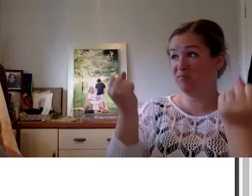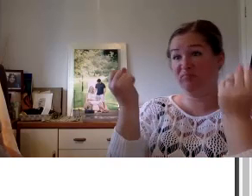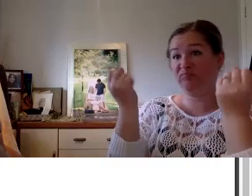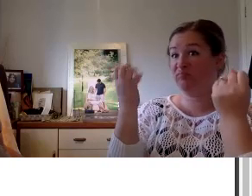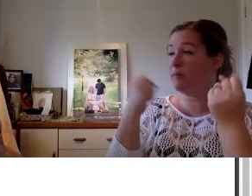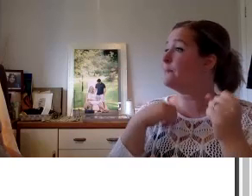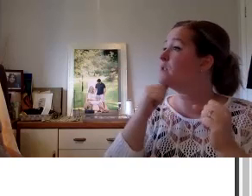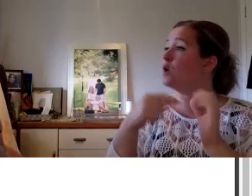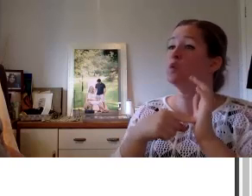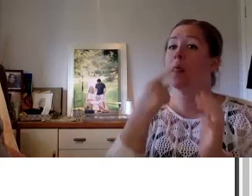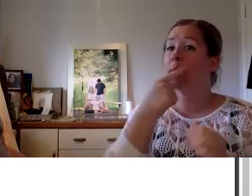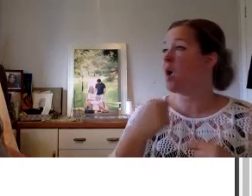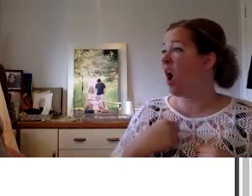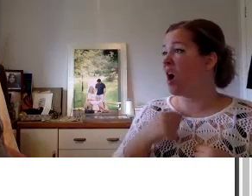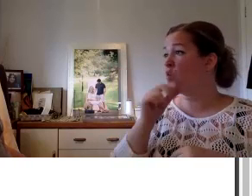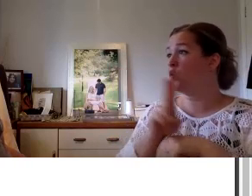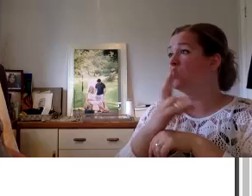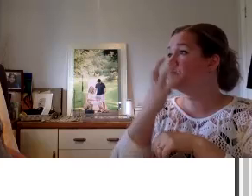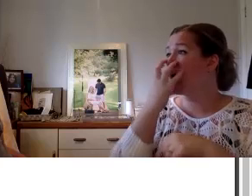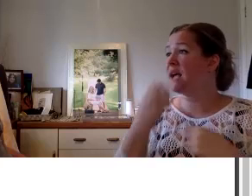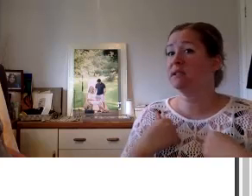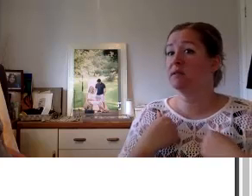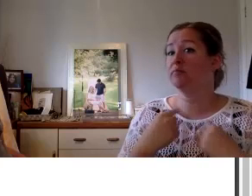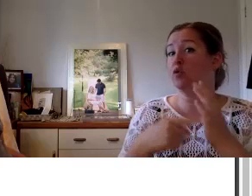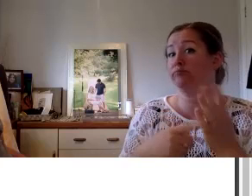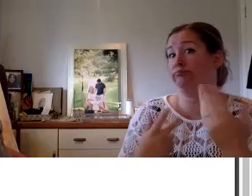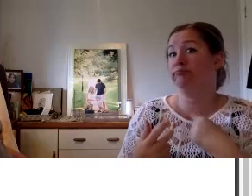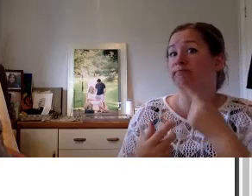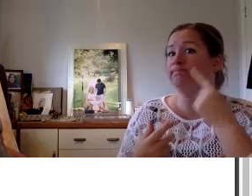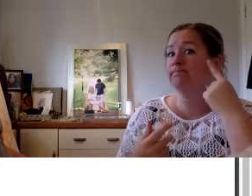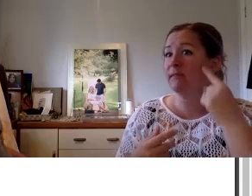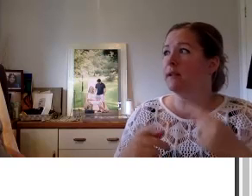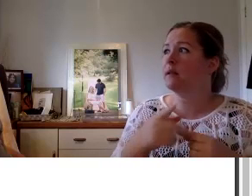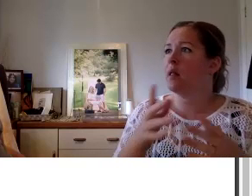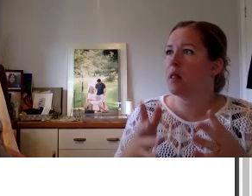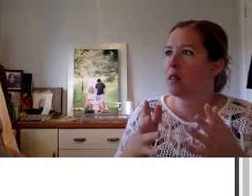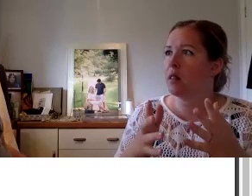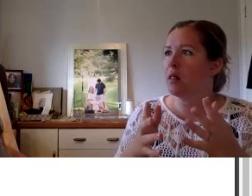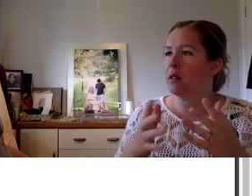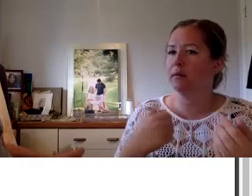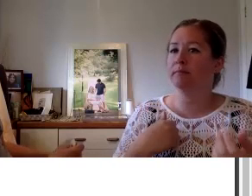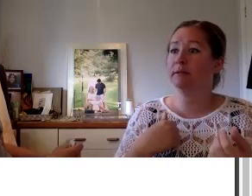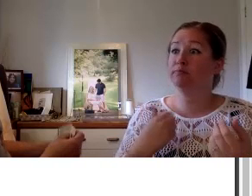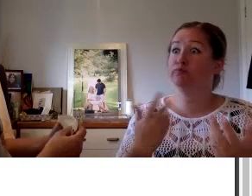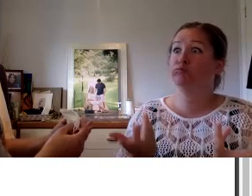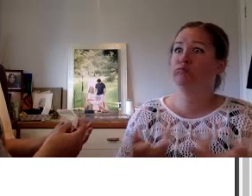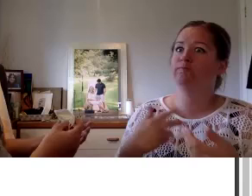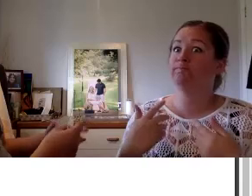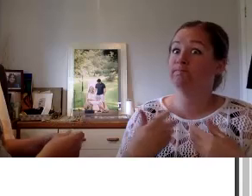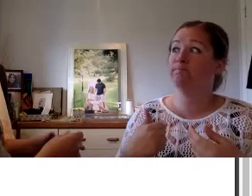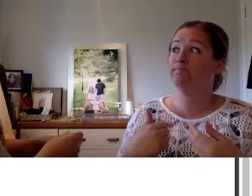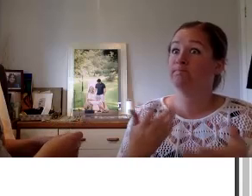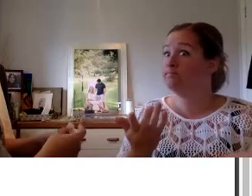especially for deaf and hard of hearing. And you know, lip reading, it's very difficult to do that as well. So when I tell them I'm